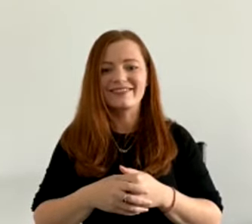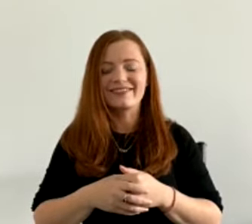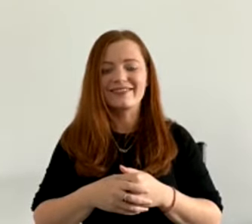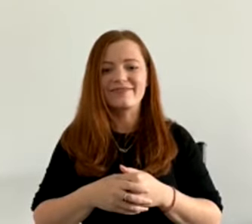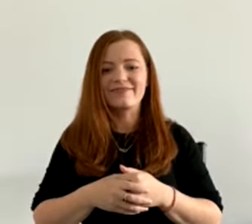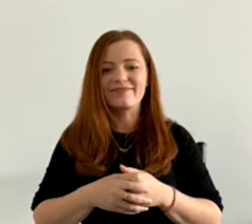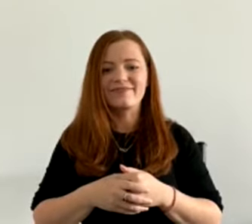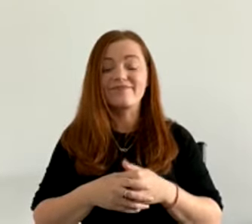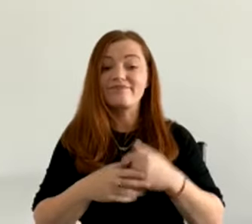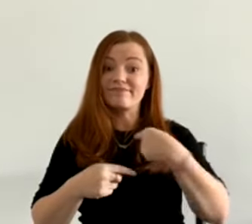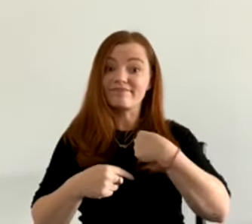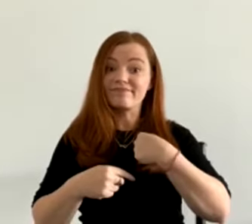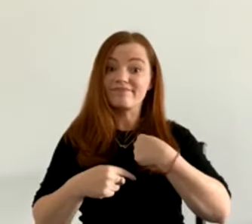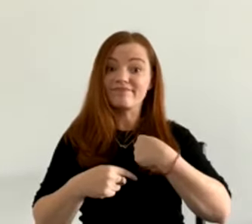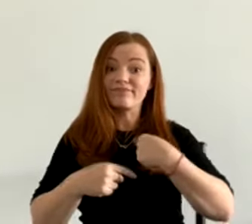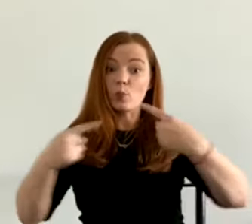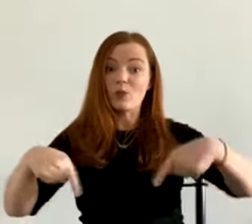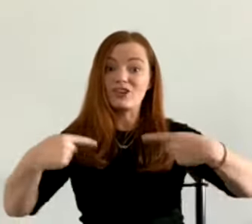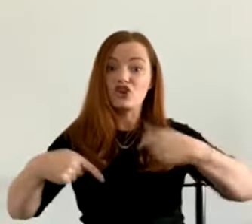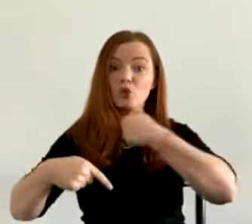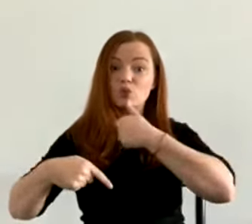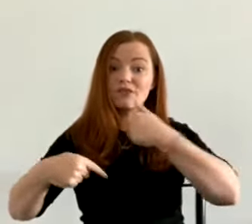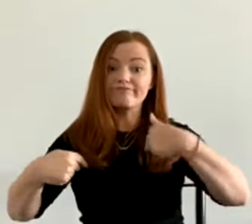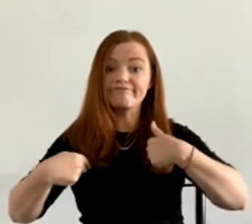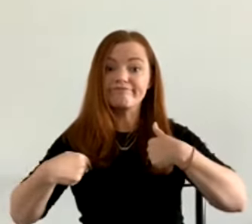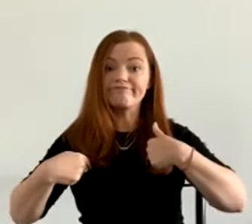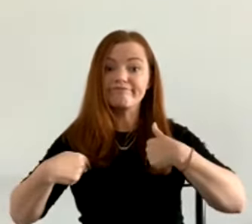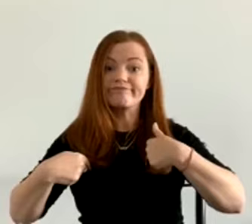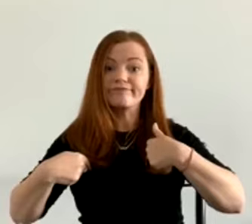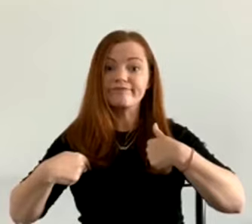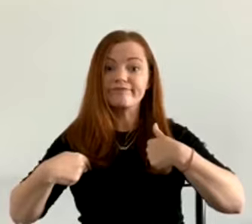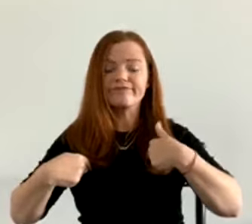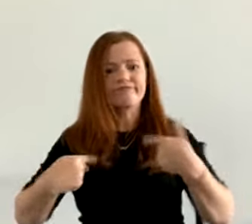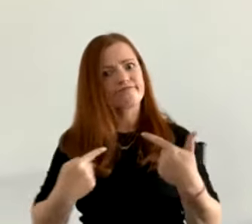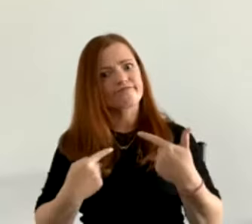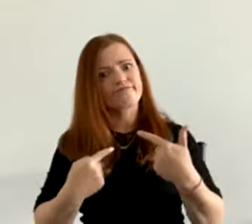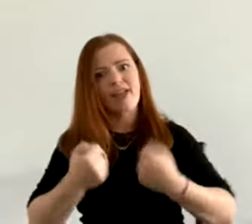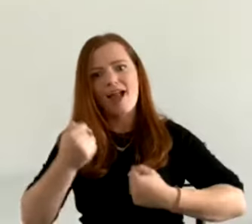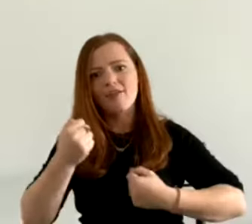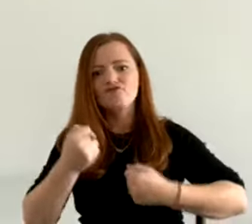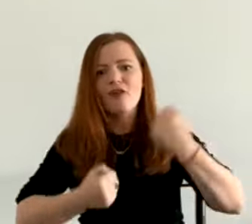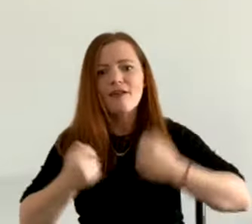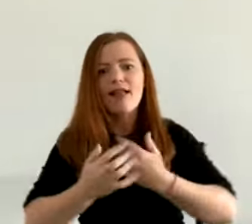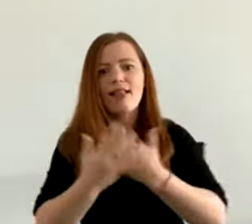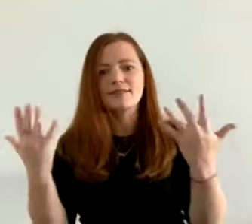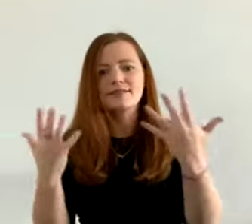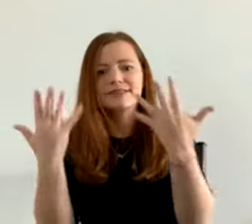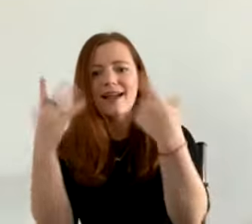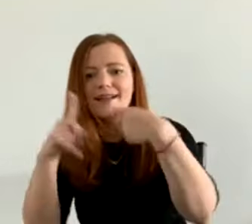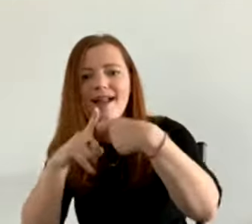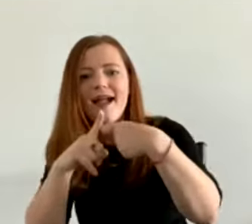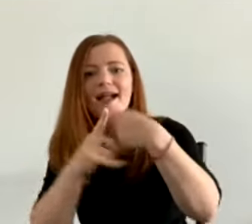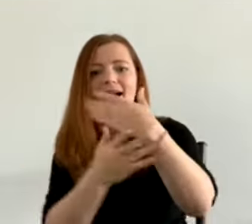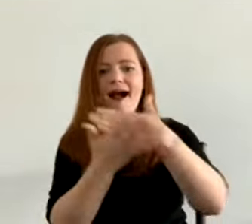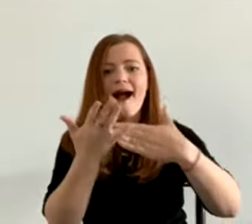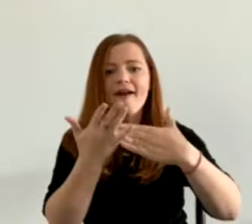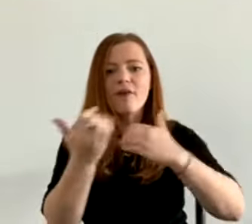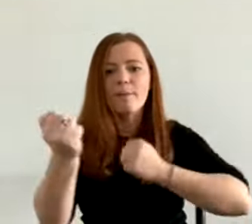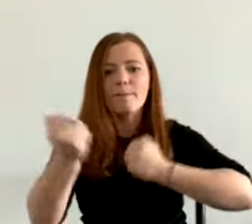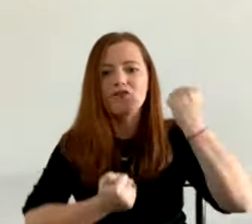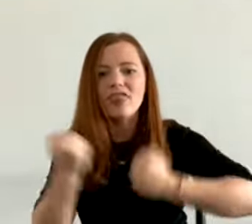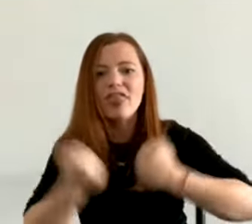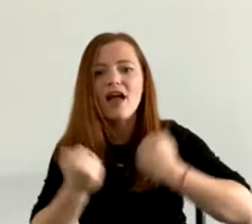Yeah, I'm a wheelchair user, and I've done lots of 10Ks, half marathons, marathons. I have a racing